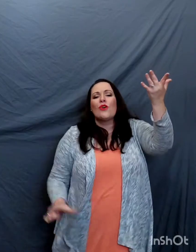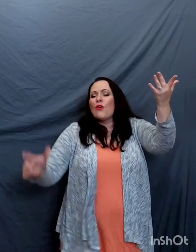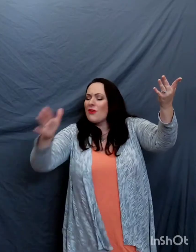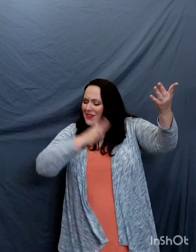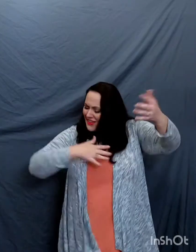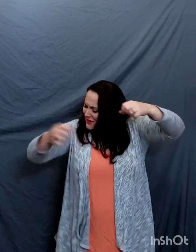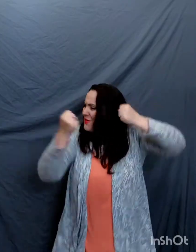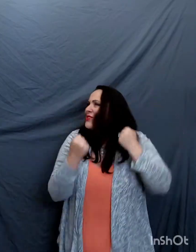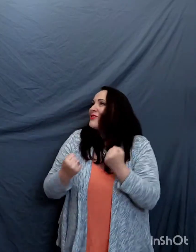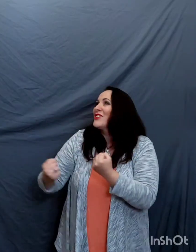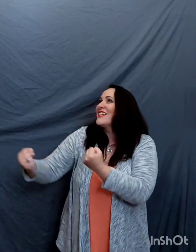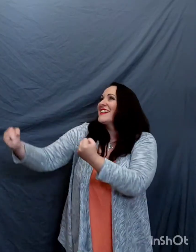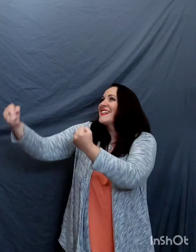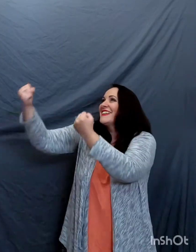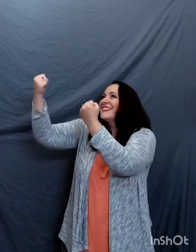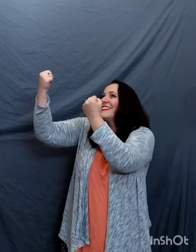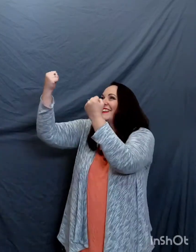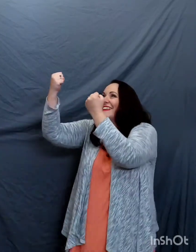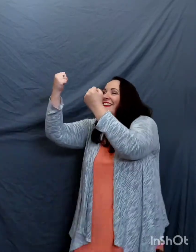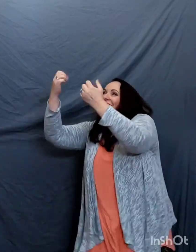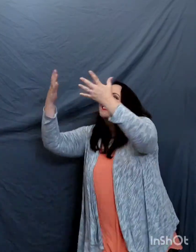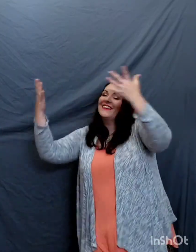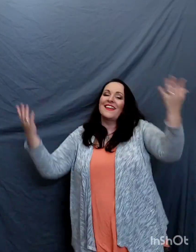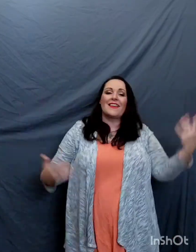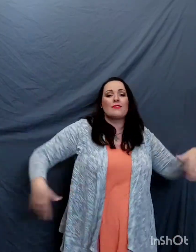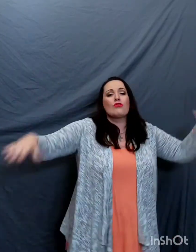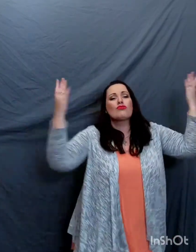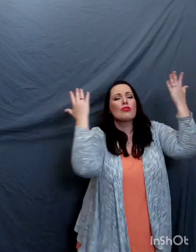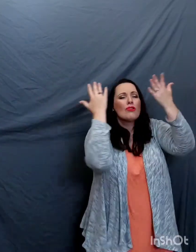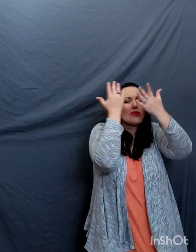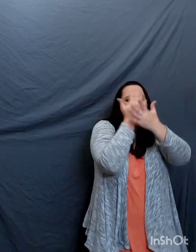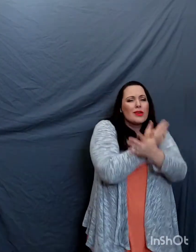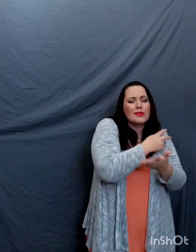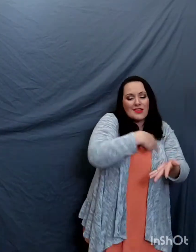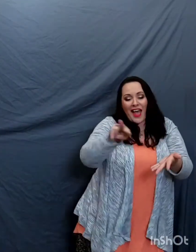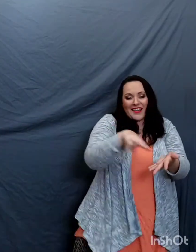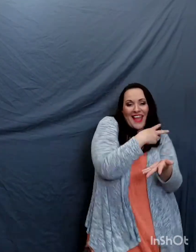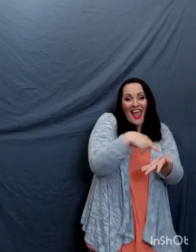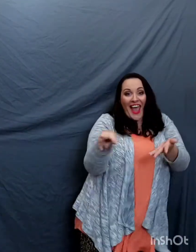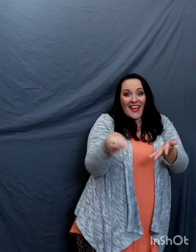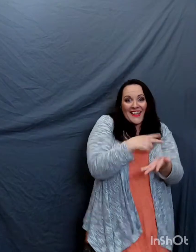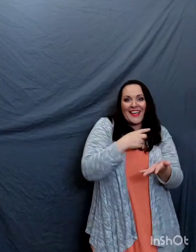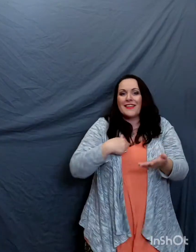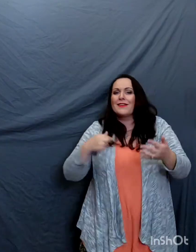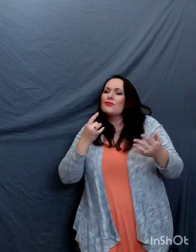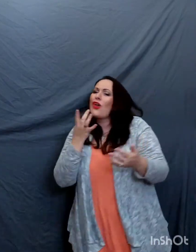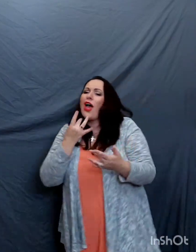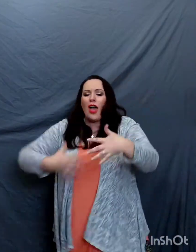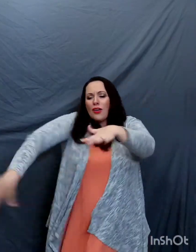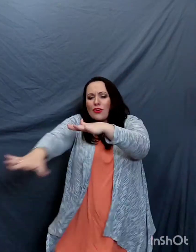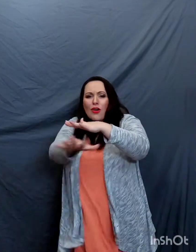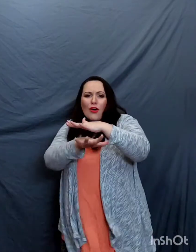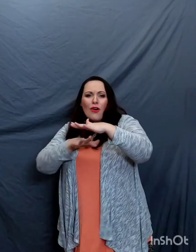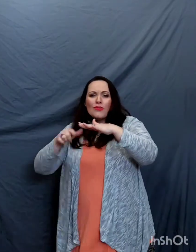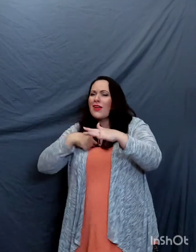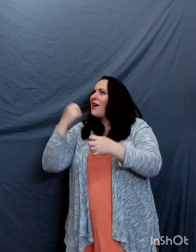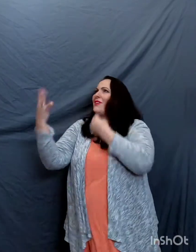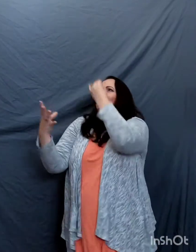Lord is my strength In the darkness I'll dance In the shadows I'll sing